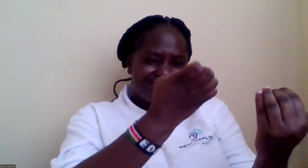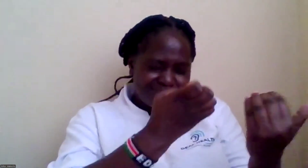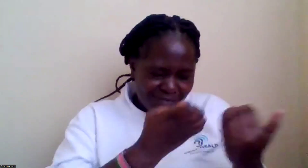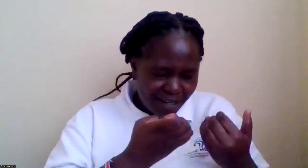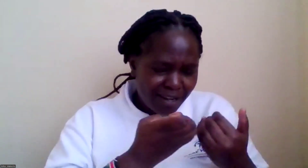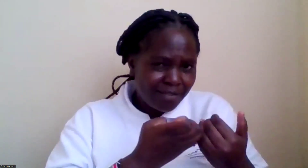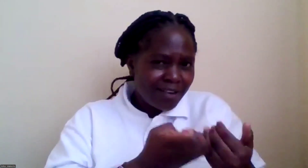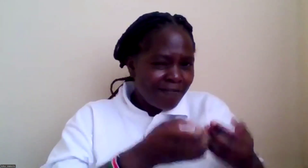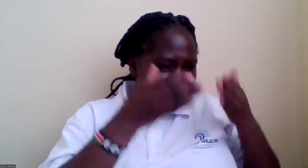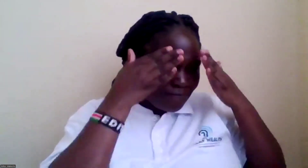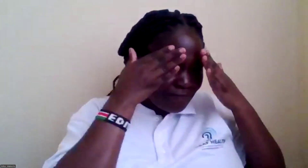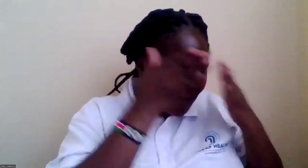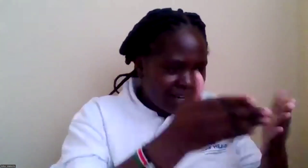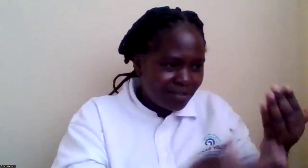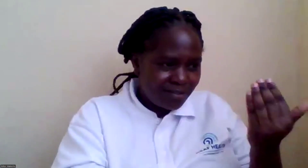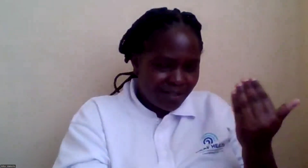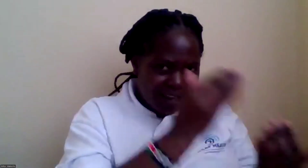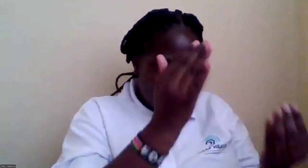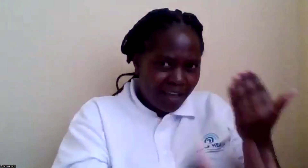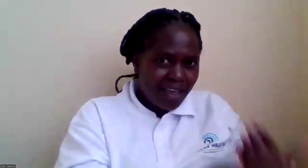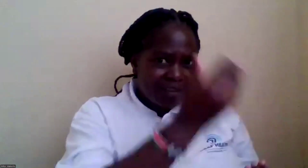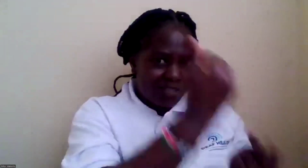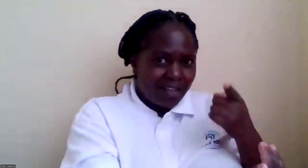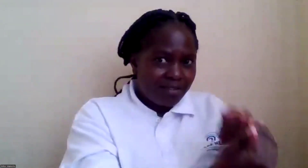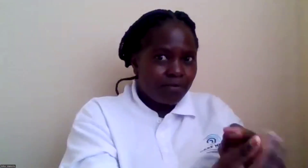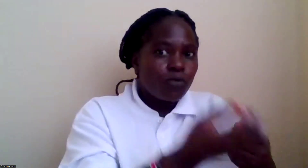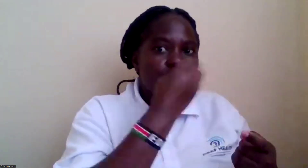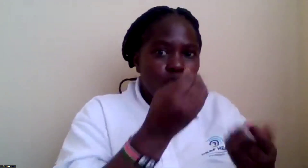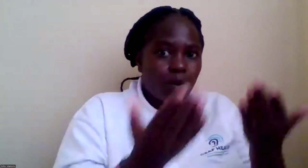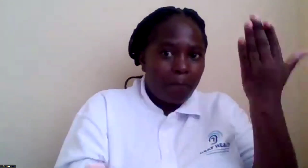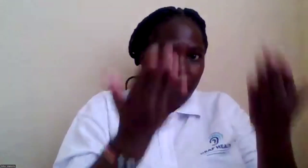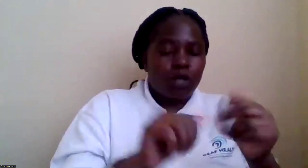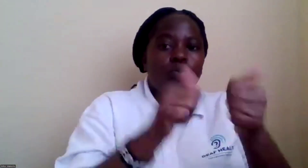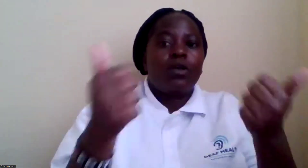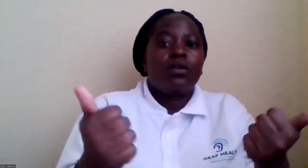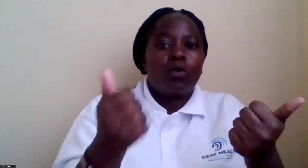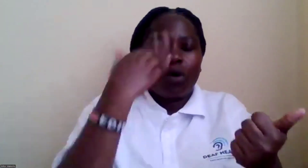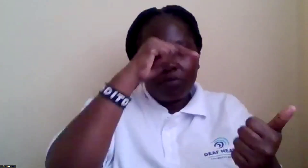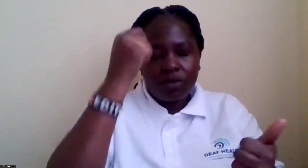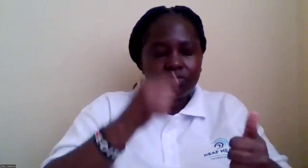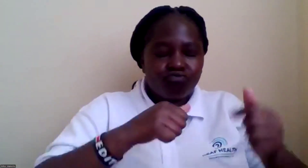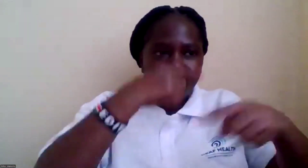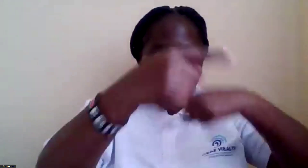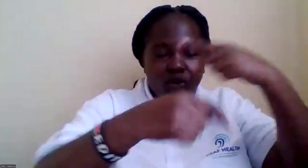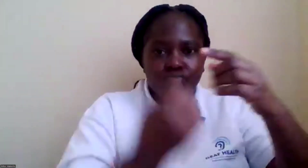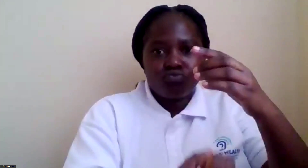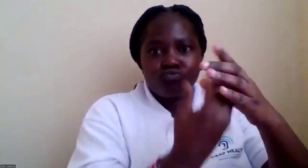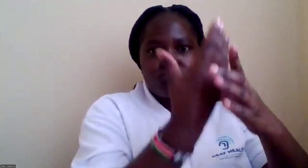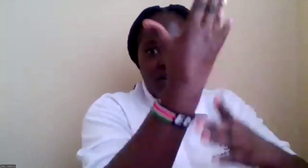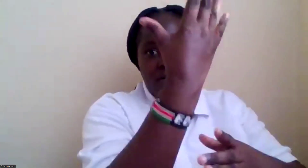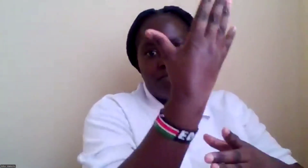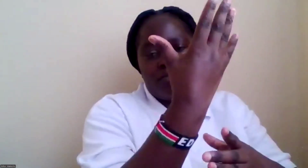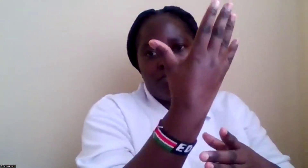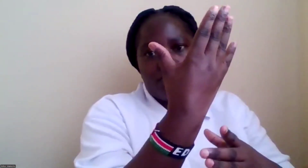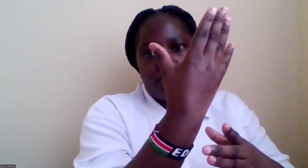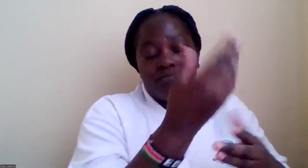keen on them consuming a balanced diet, because they're actively growing. So that's something else for you to